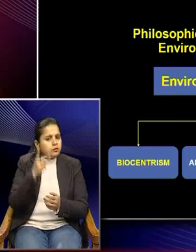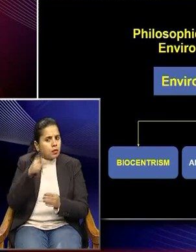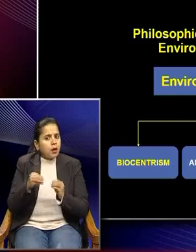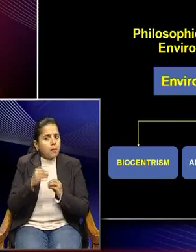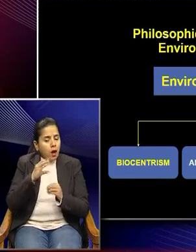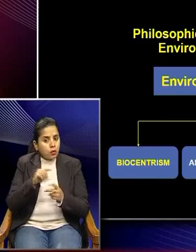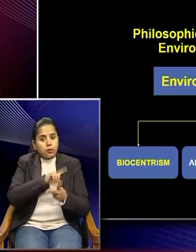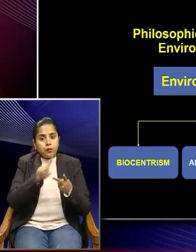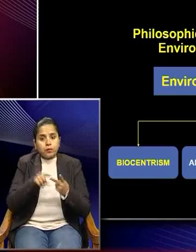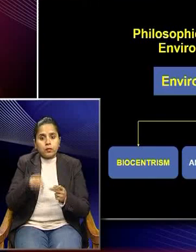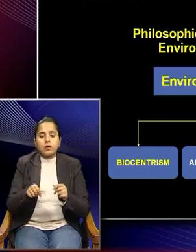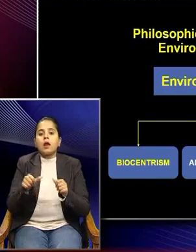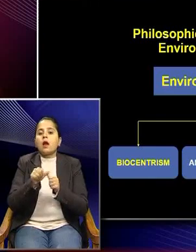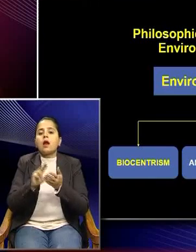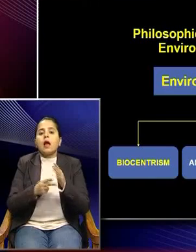Second is